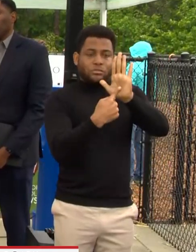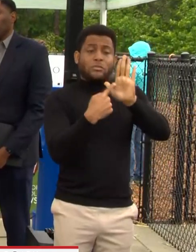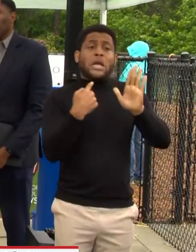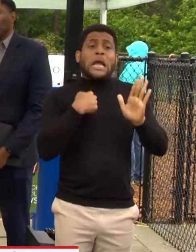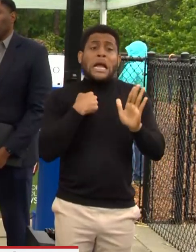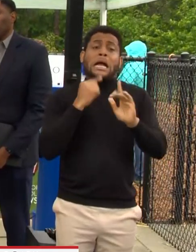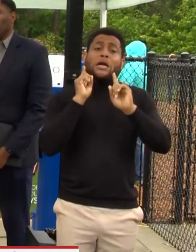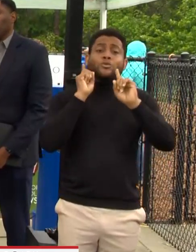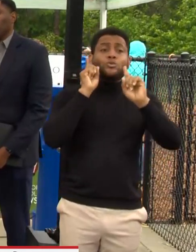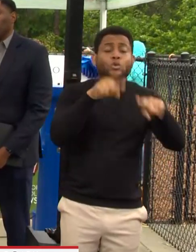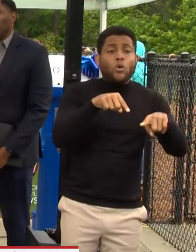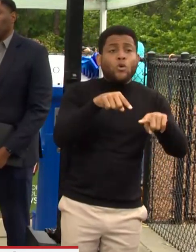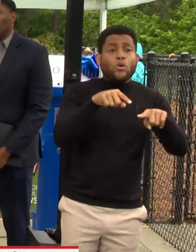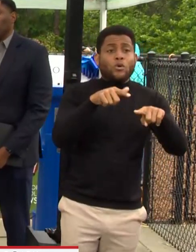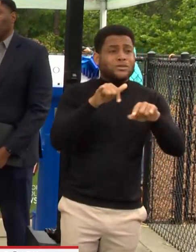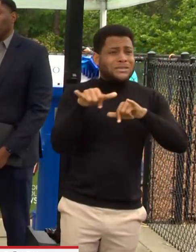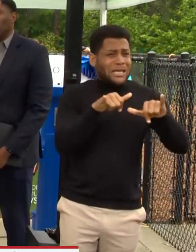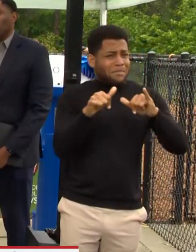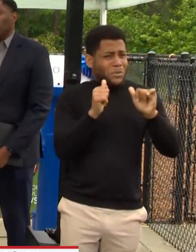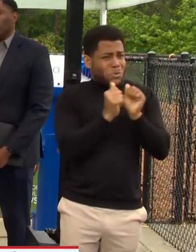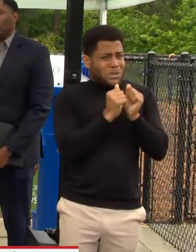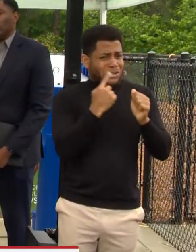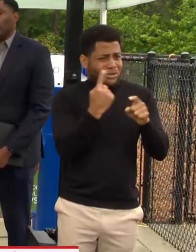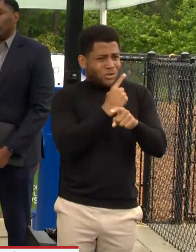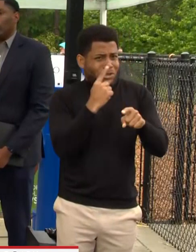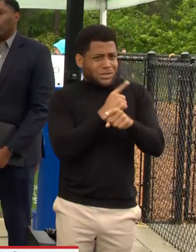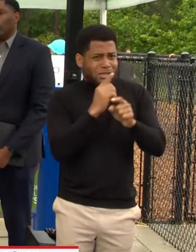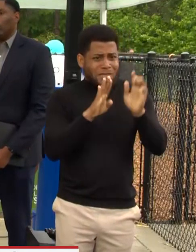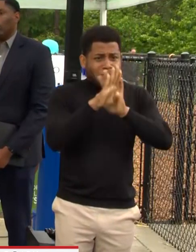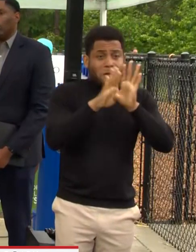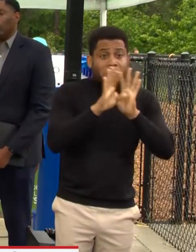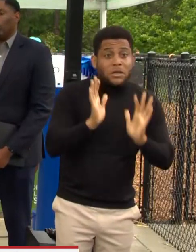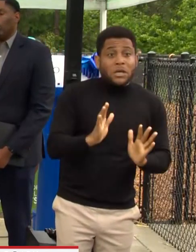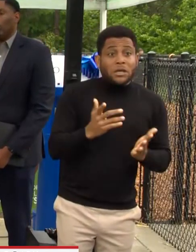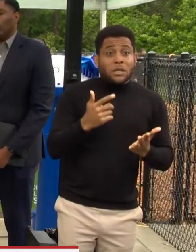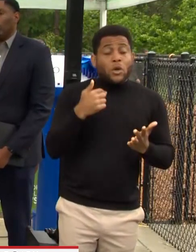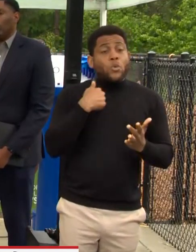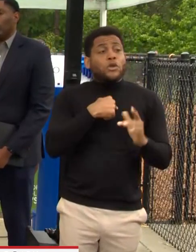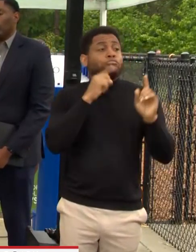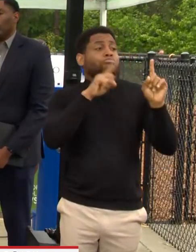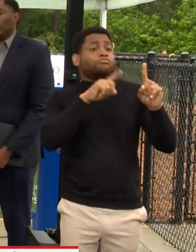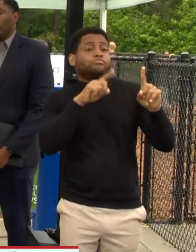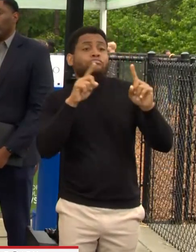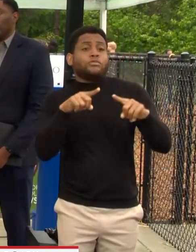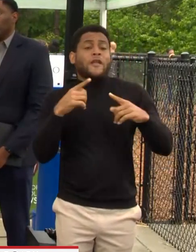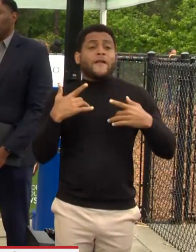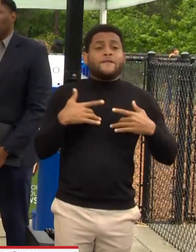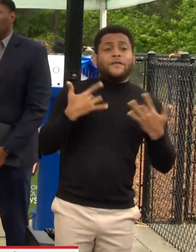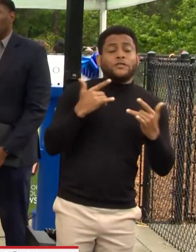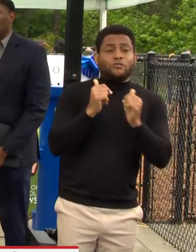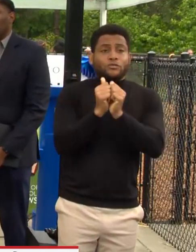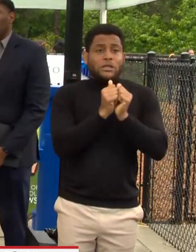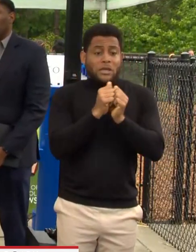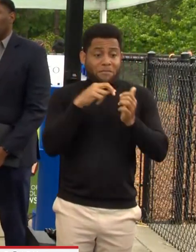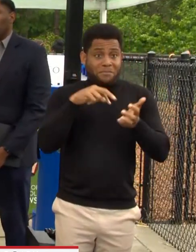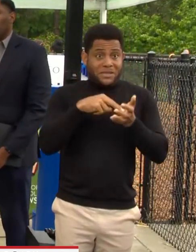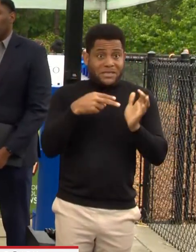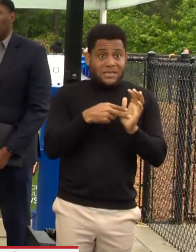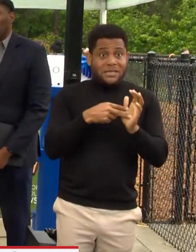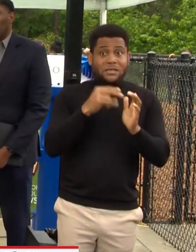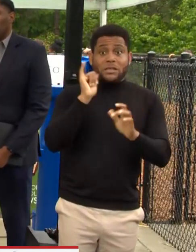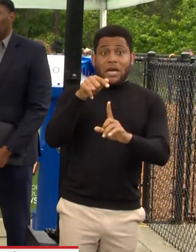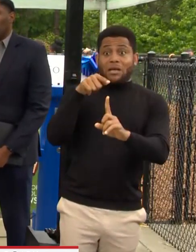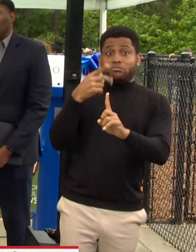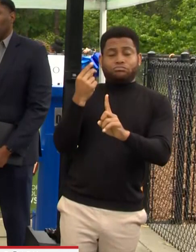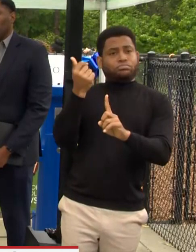with developers, a lot of events, doesn't preclude any developer from being involved with us on any of